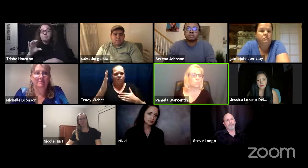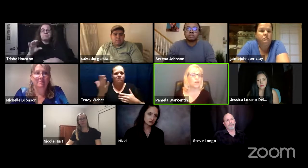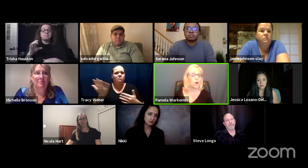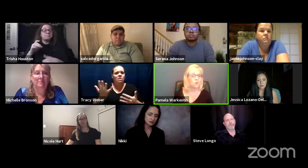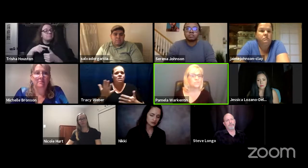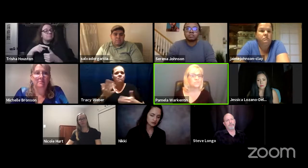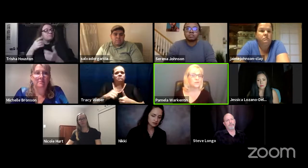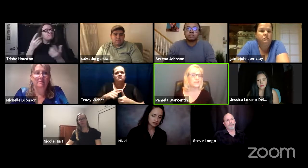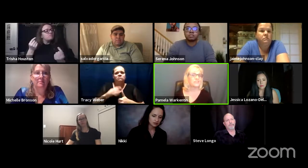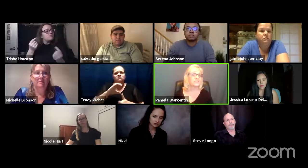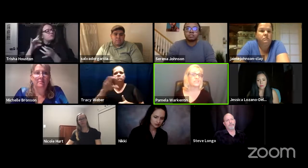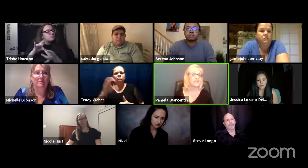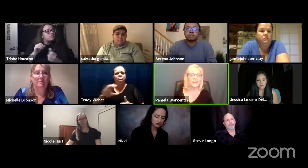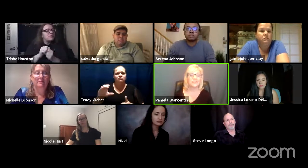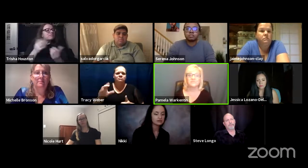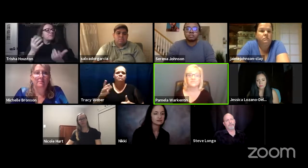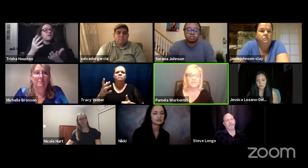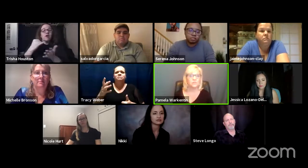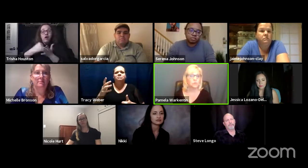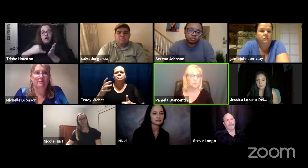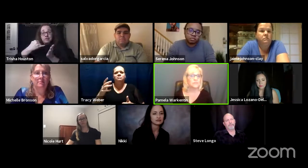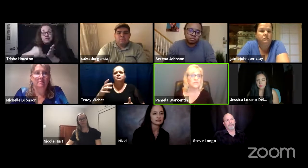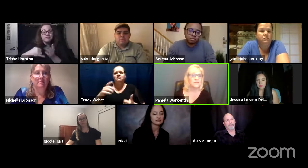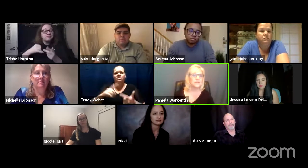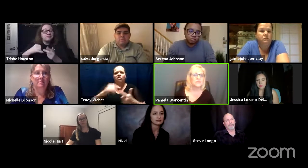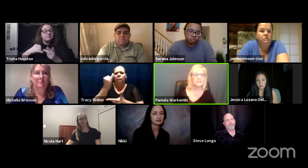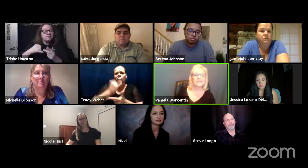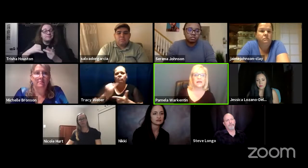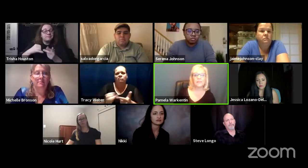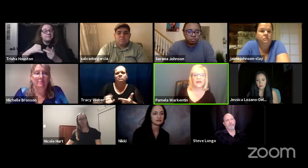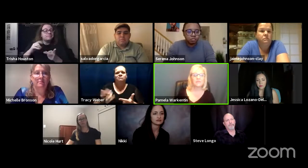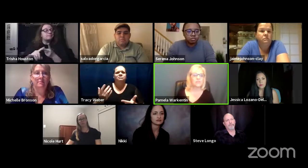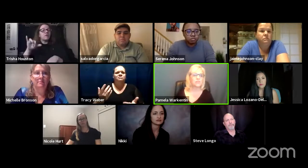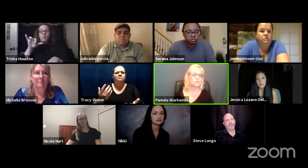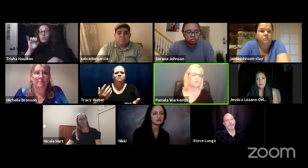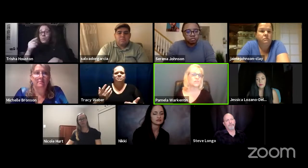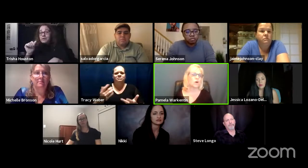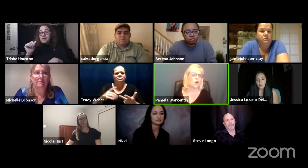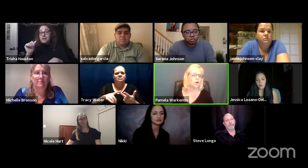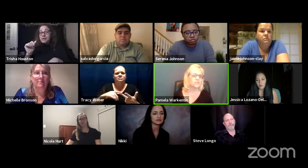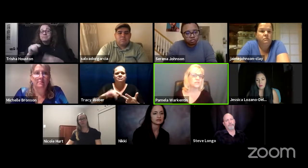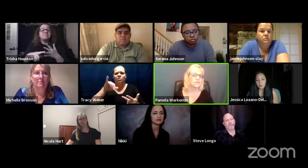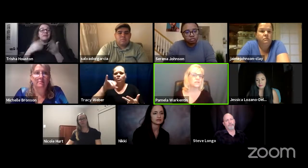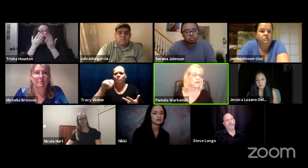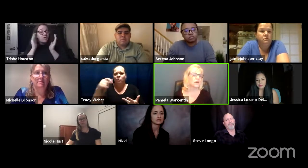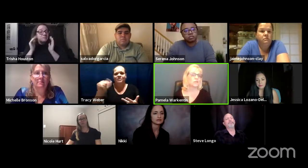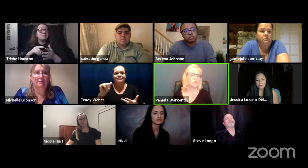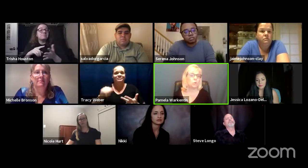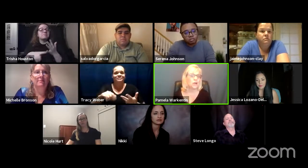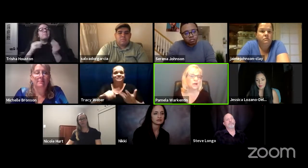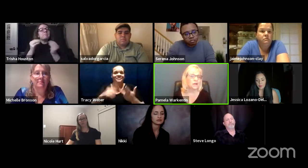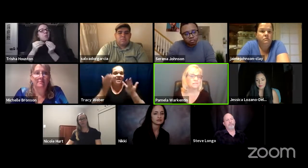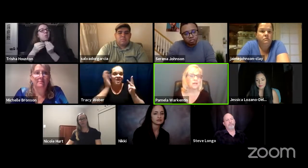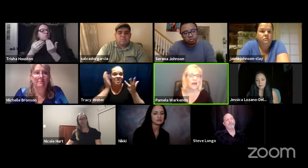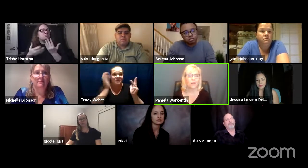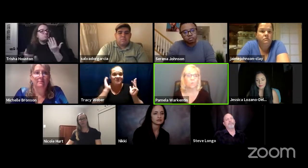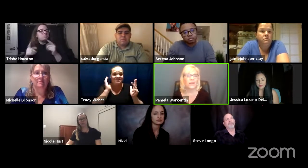will host various events via Zoom, some having to do with art, yoga,